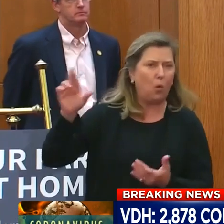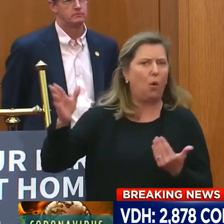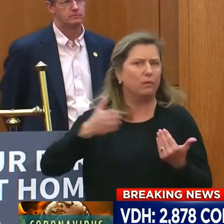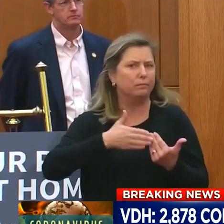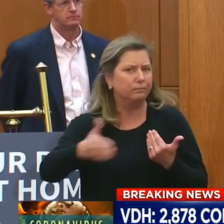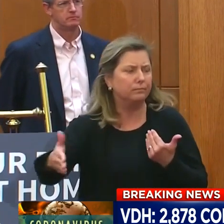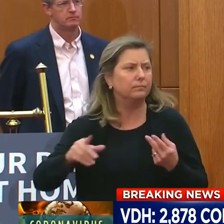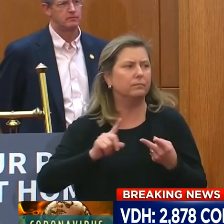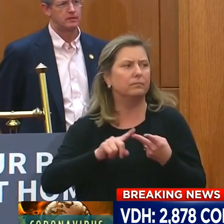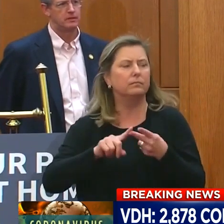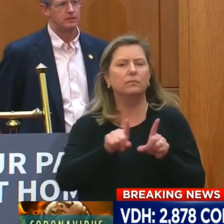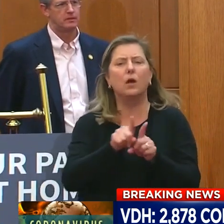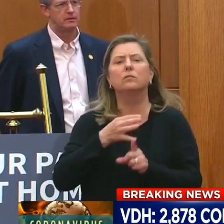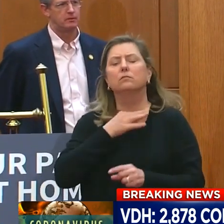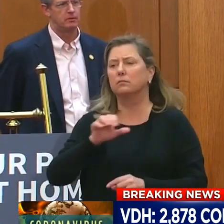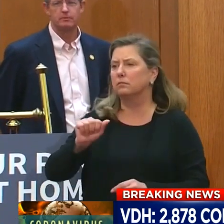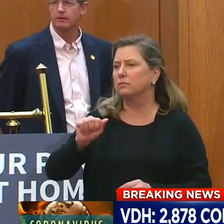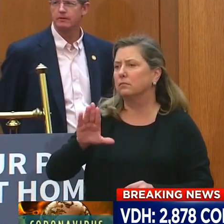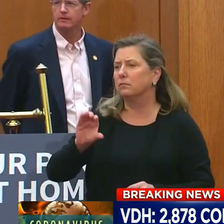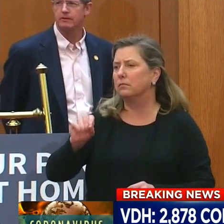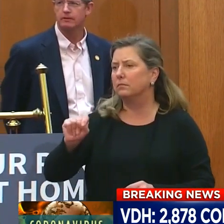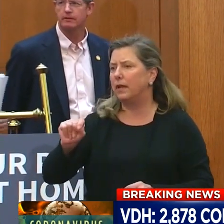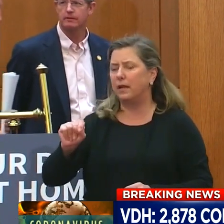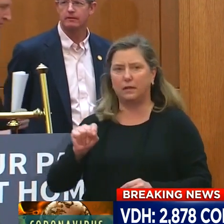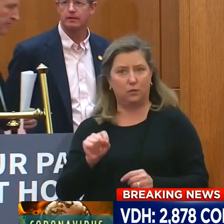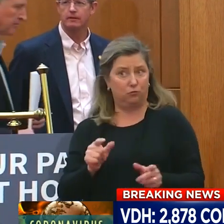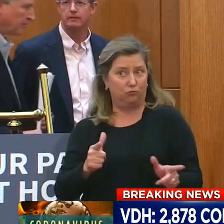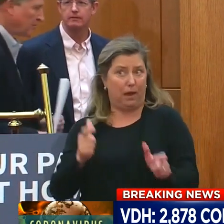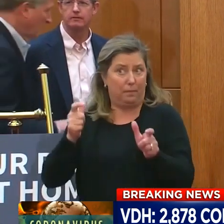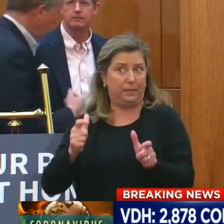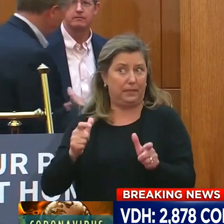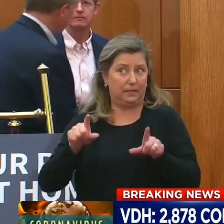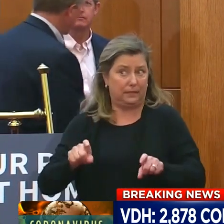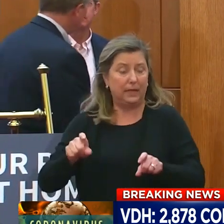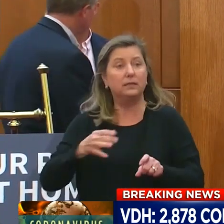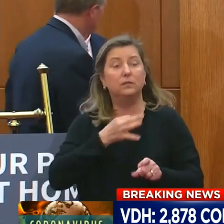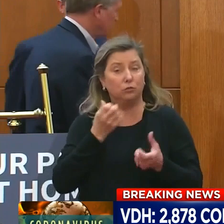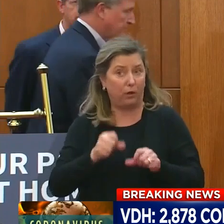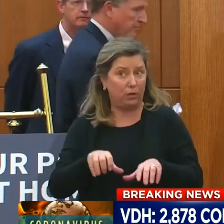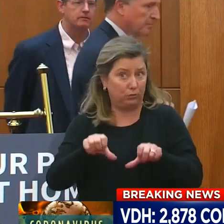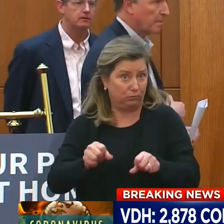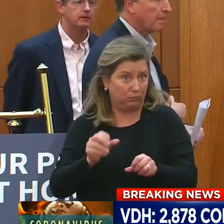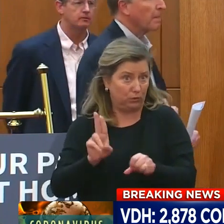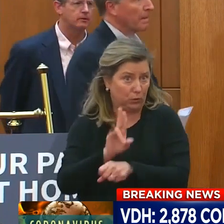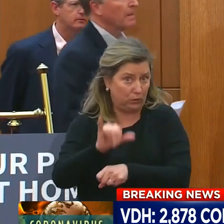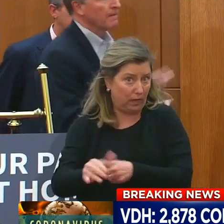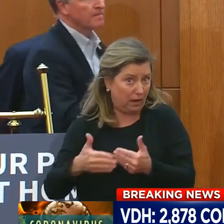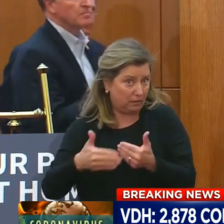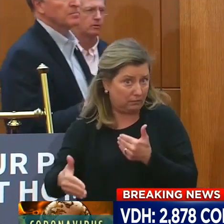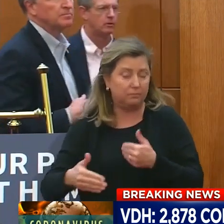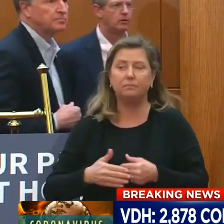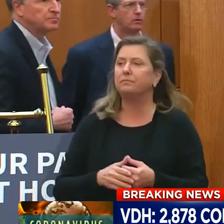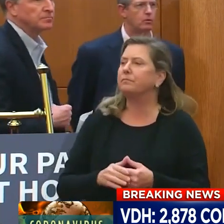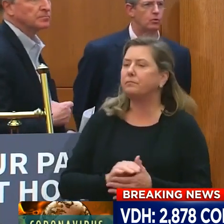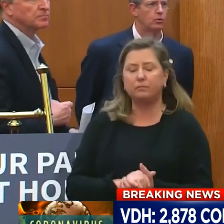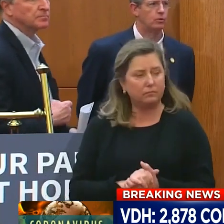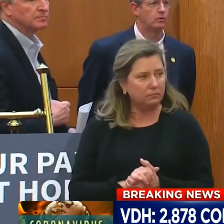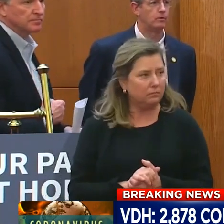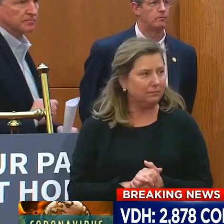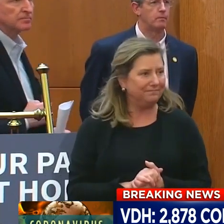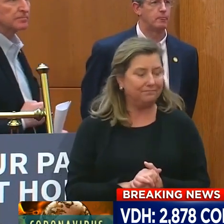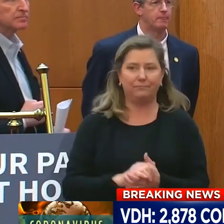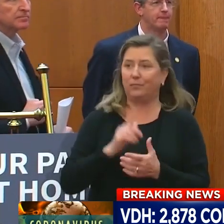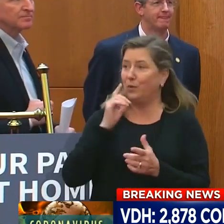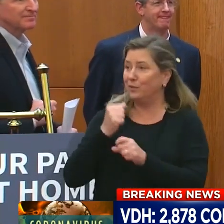Abbott rapid testing and whether the state has made efforts to secure that platform. I'll let it